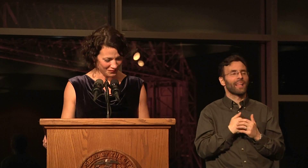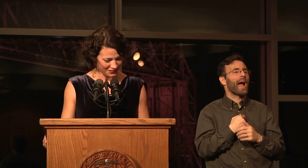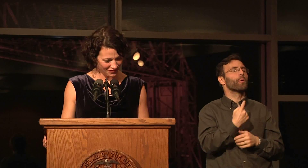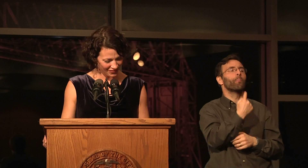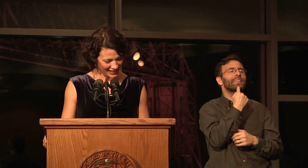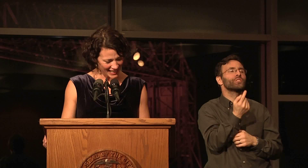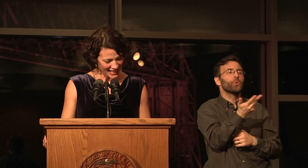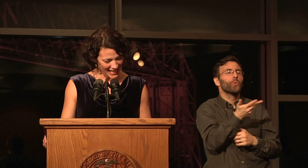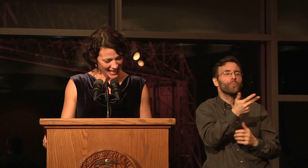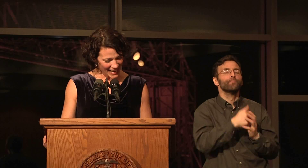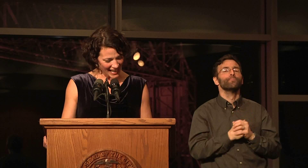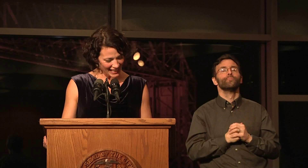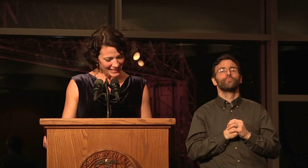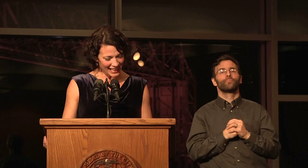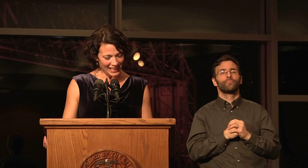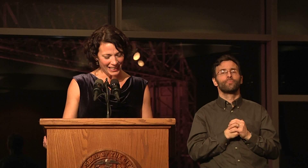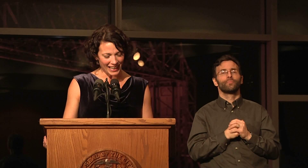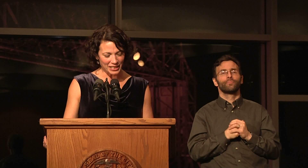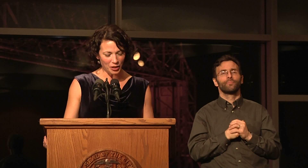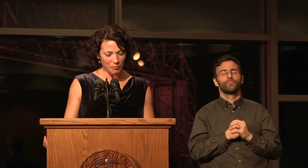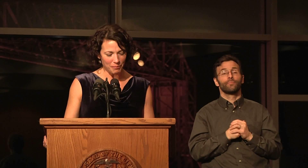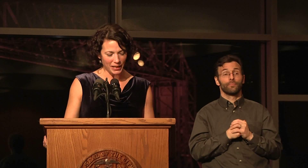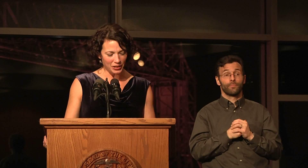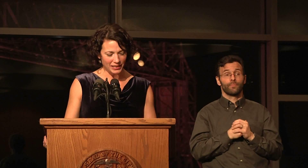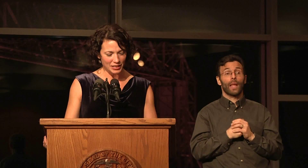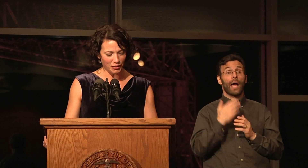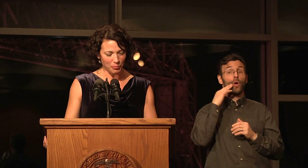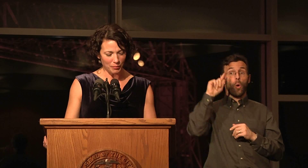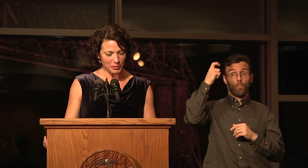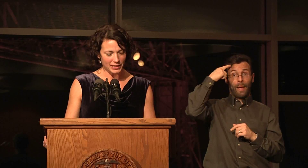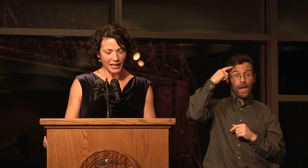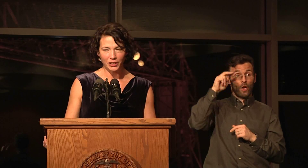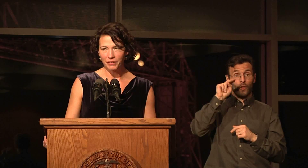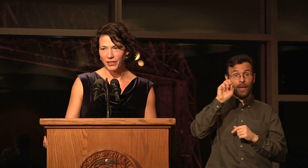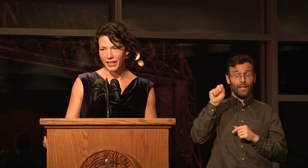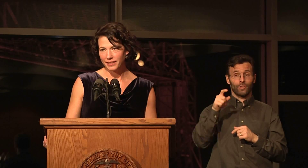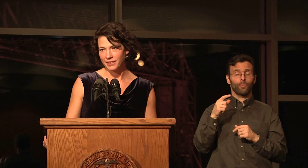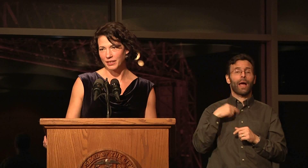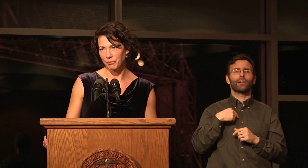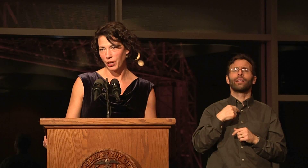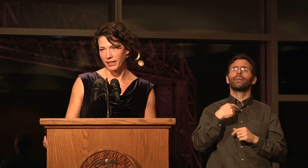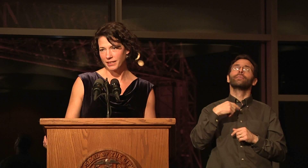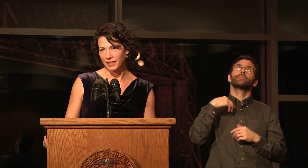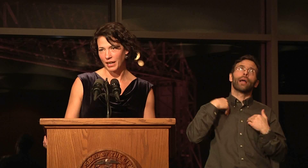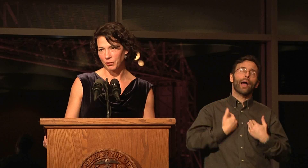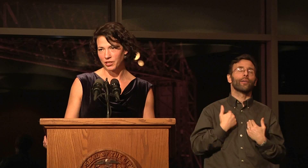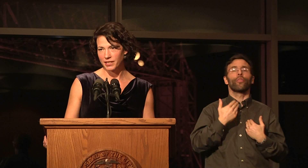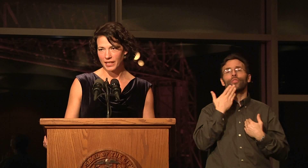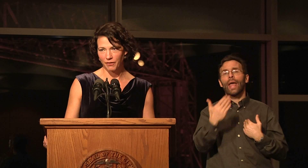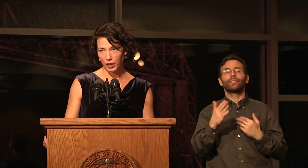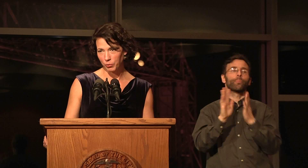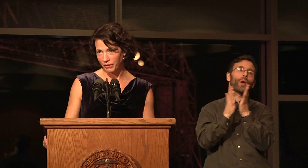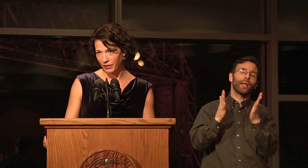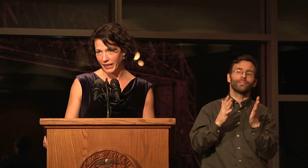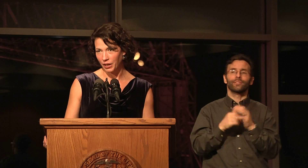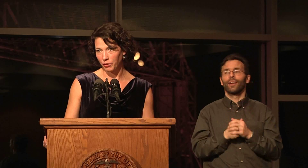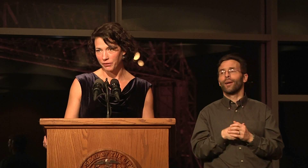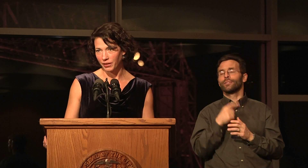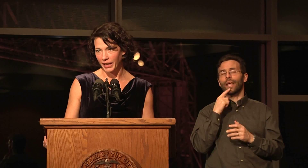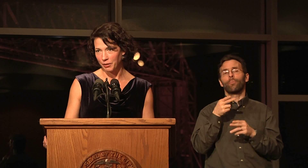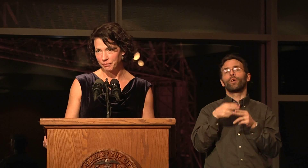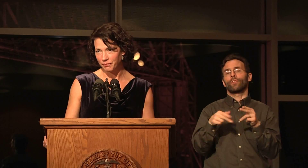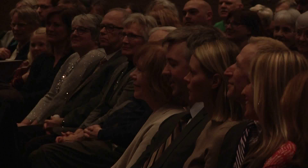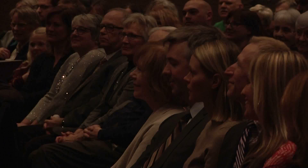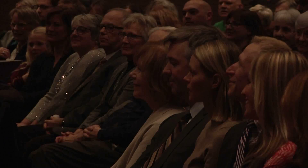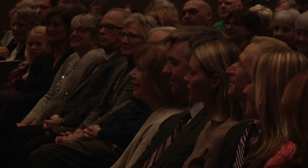you. And I know, Mayor Ness, you are probably tired of thanks and praise, and I will just say very briefly how